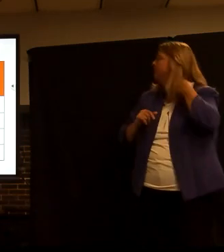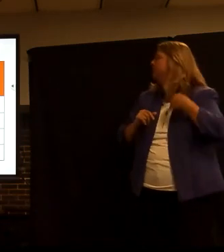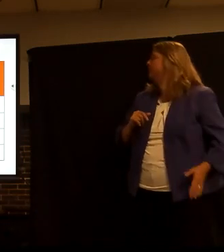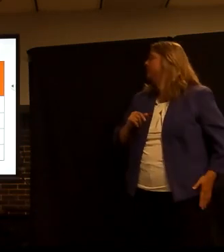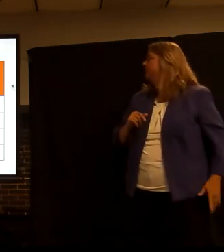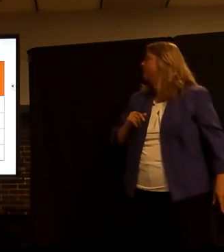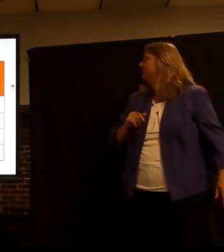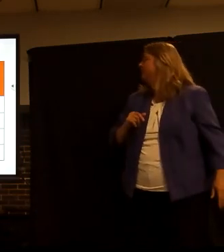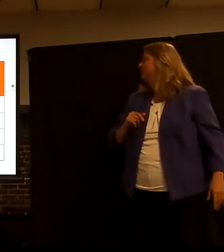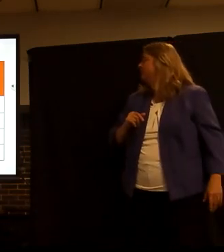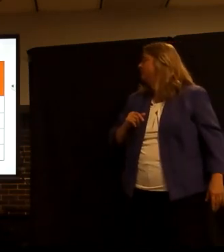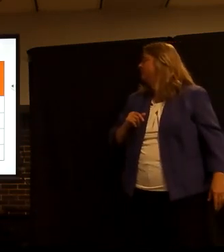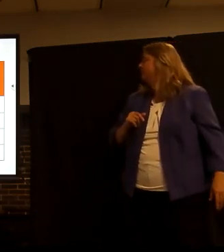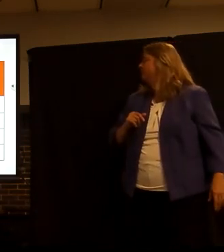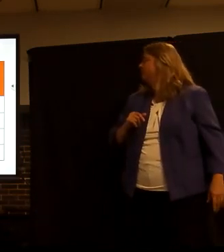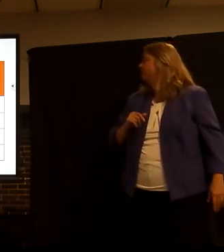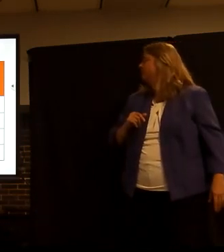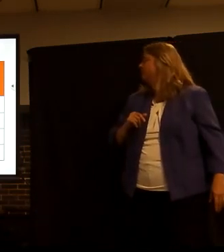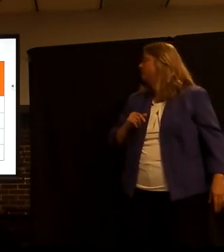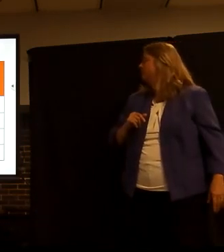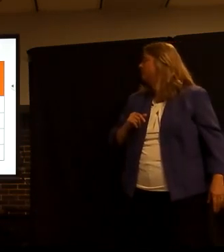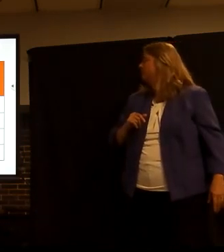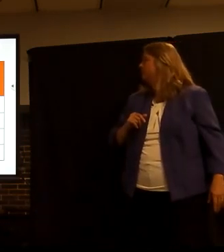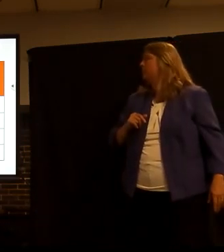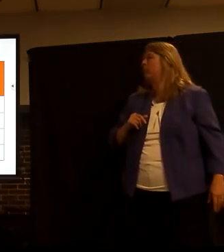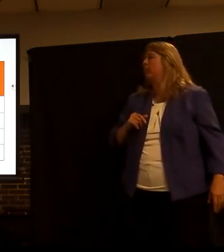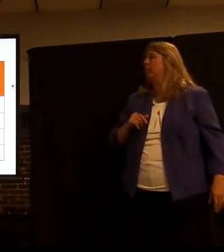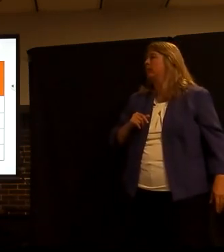This is the breakdown of our new students this year.